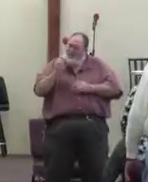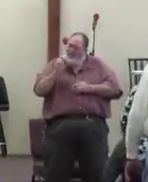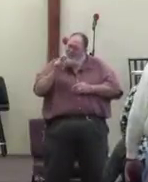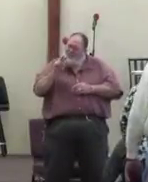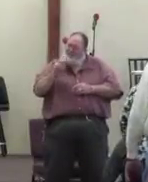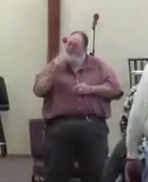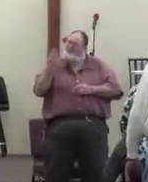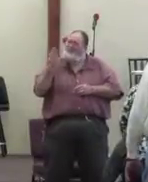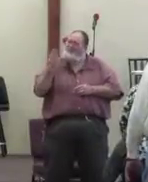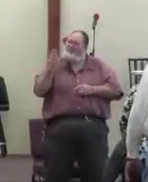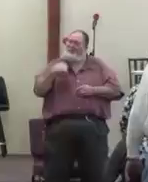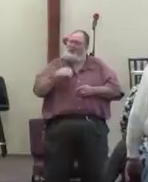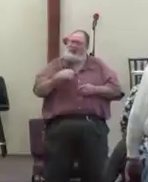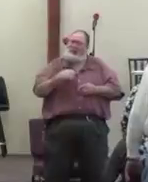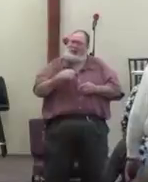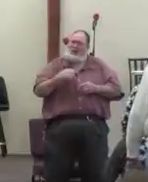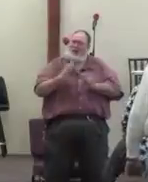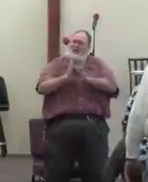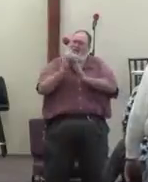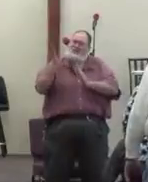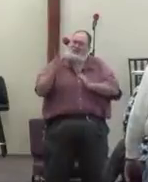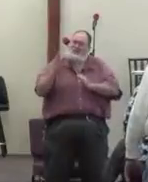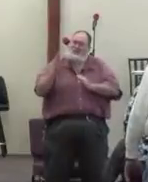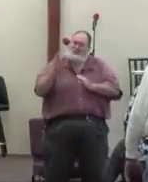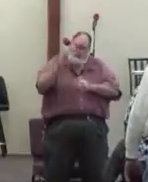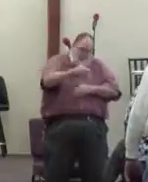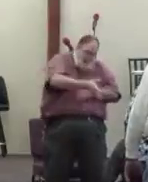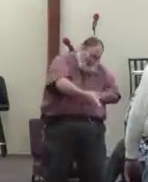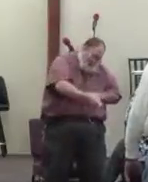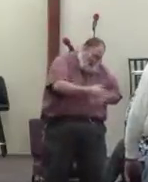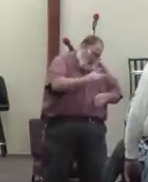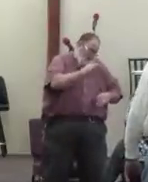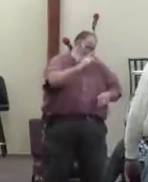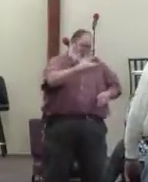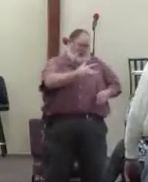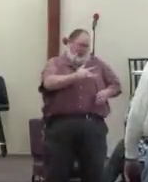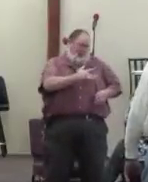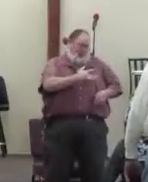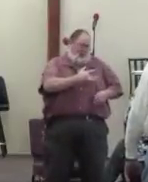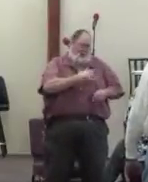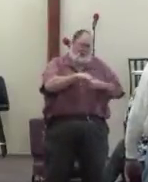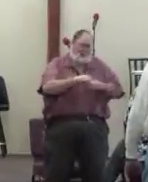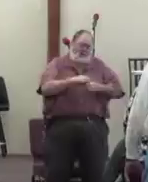Lord, I'm asking you to reach down and touch each heart in a special way today.